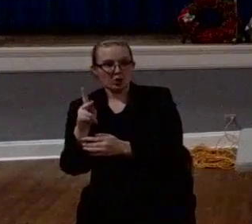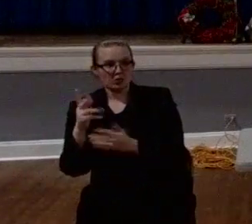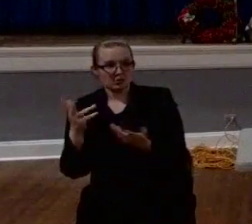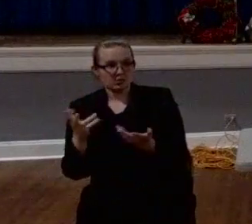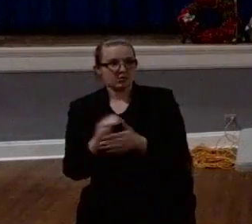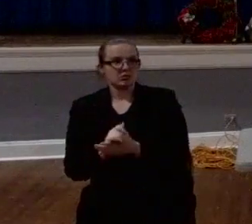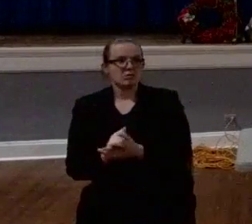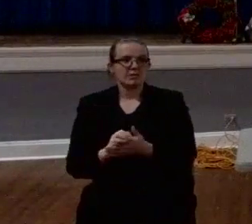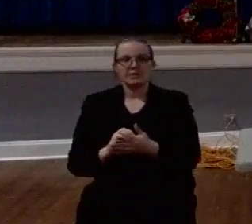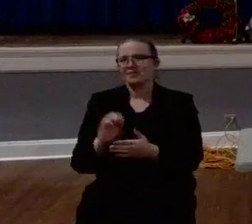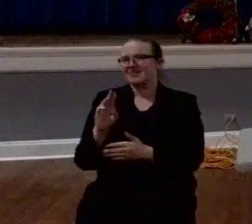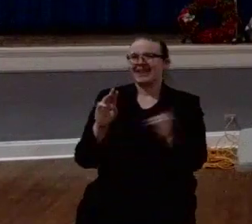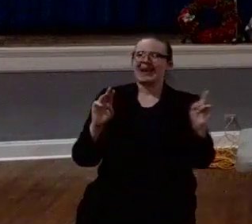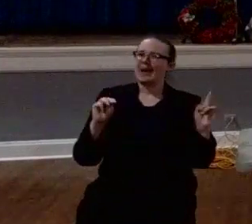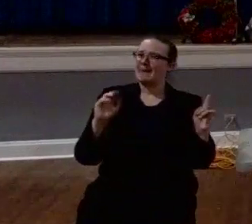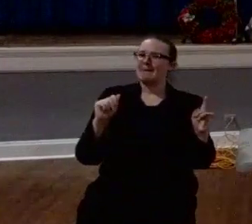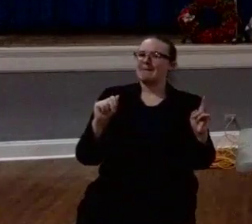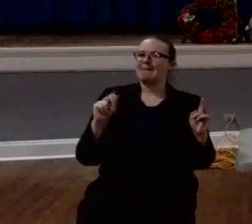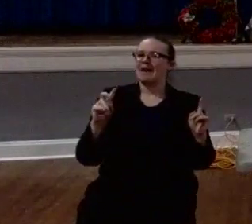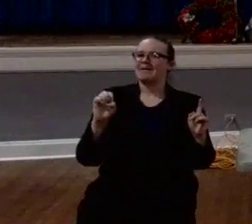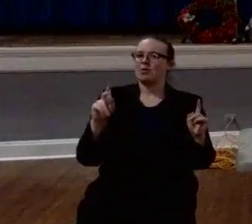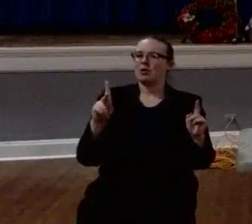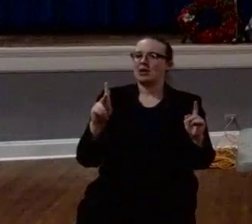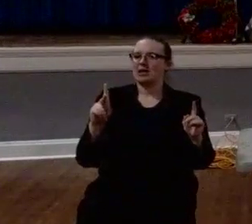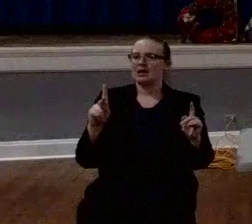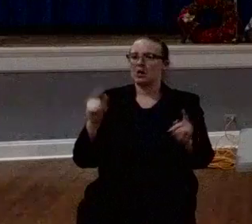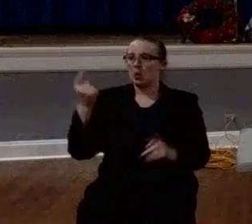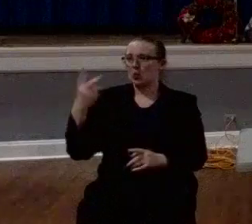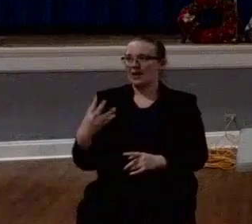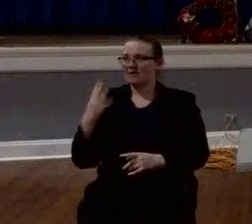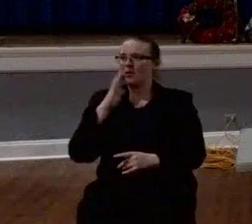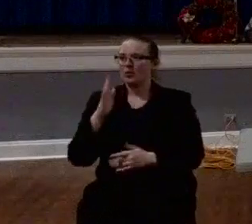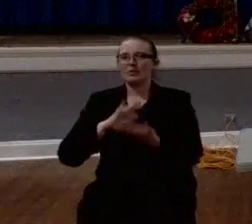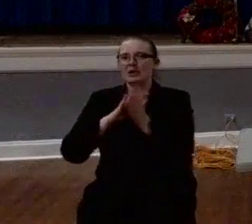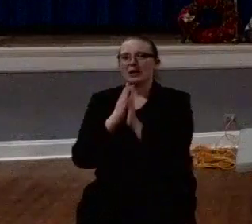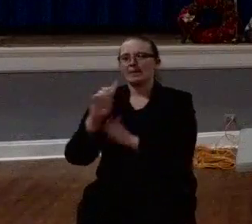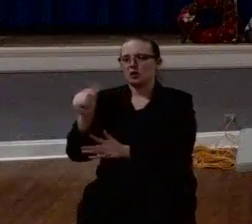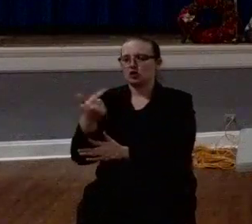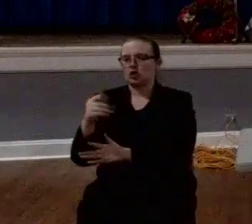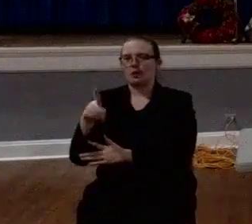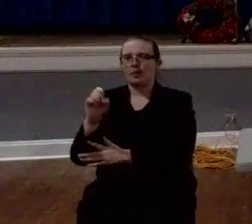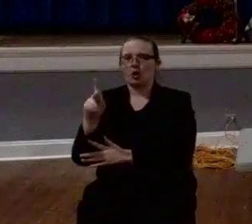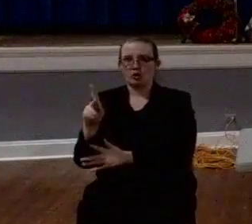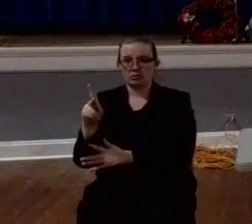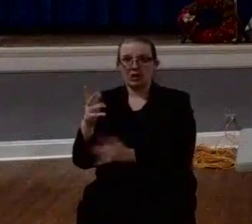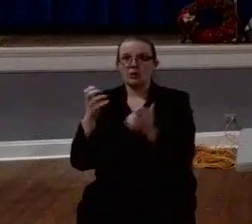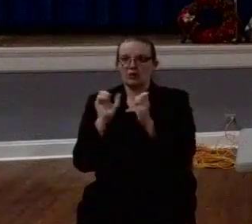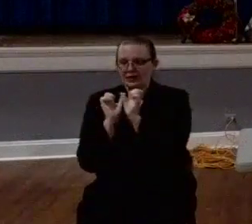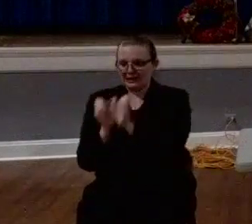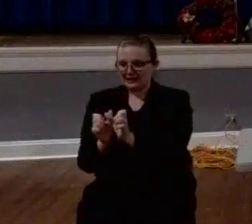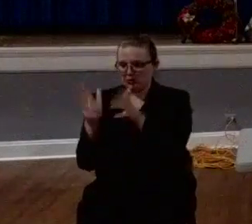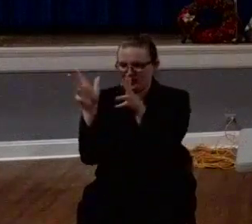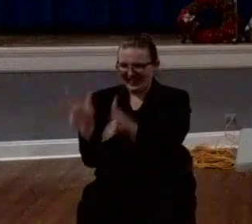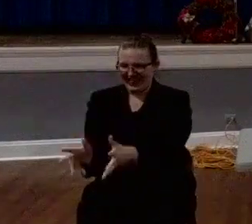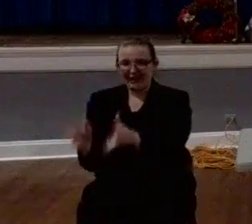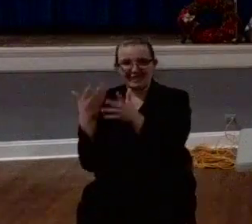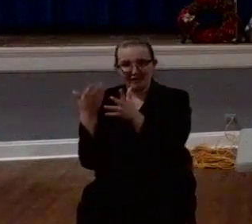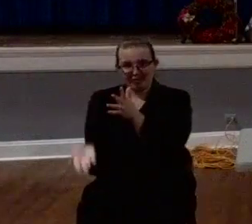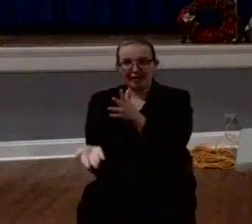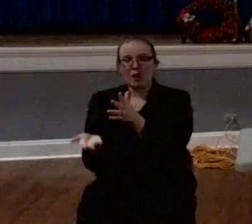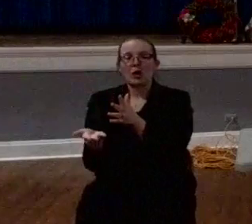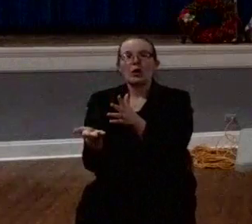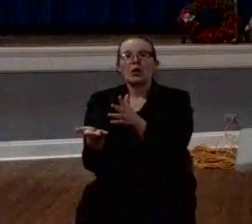park. Maverick is going to, roughly a quarter of the park will become a dog park, and we wanted to maintain the rest of the